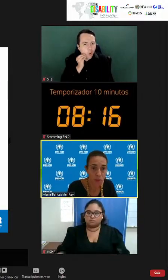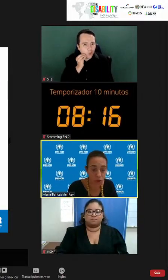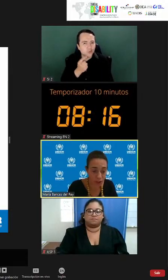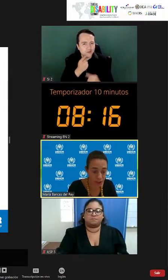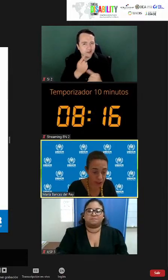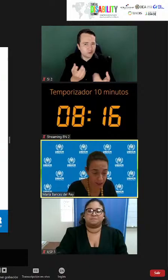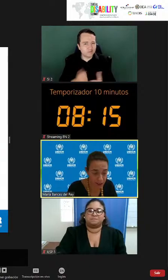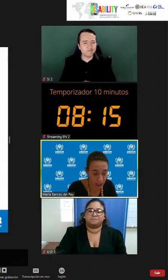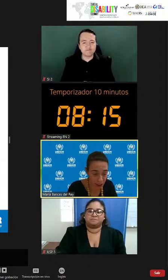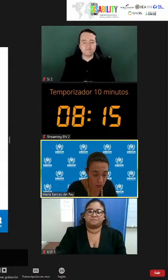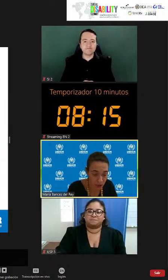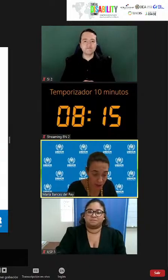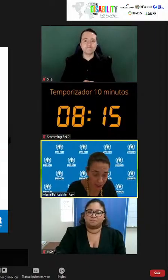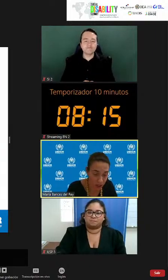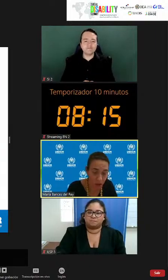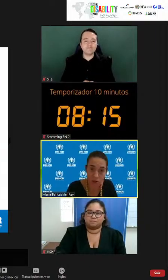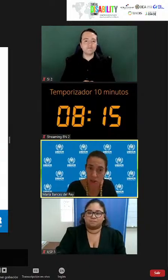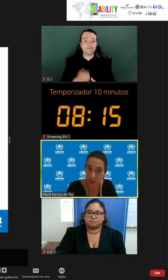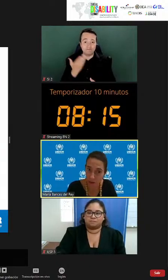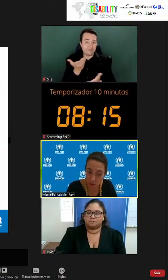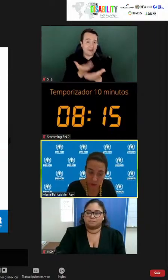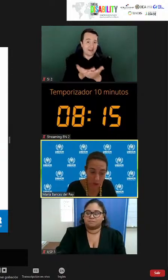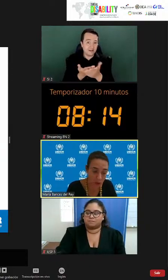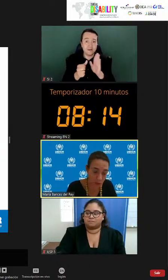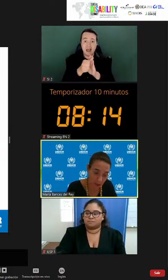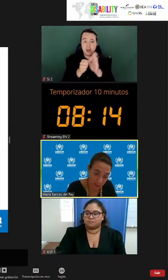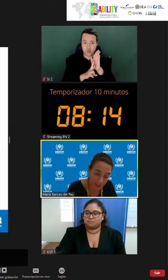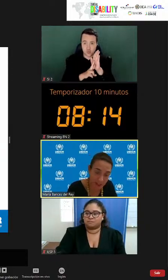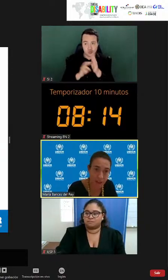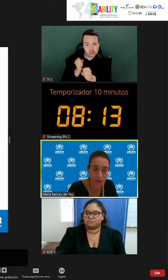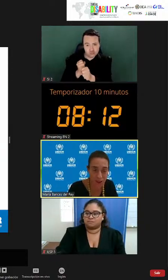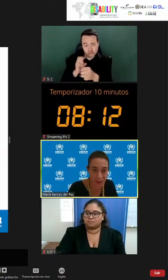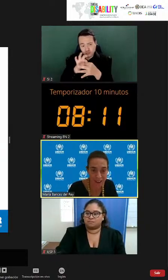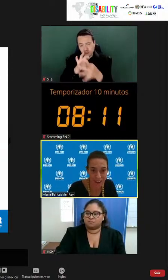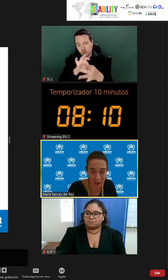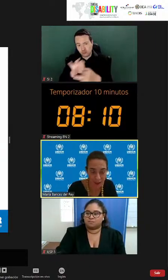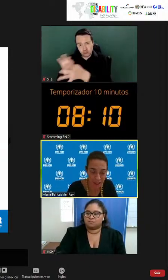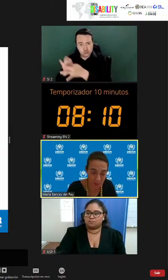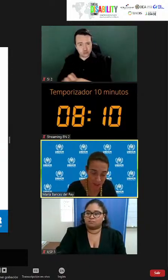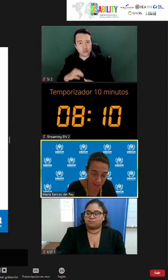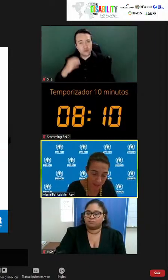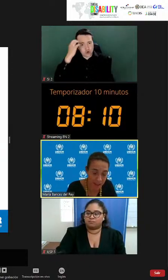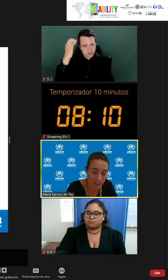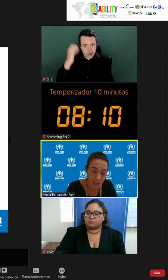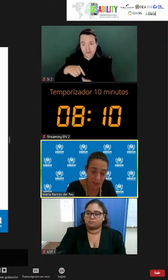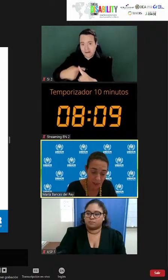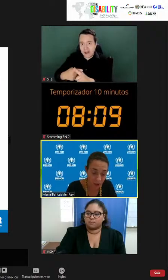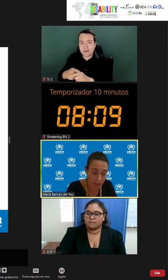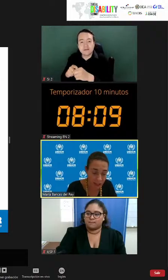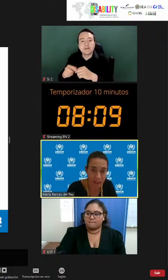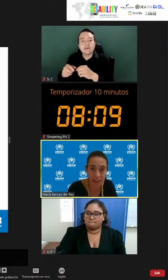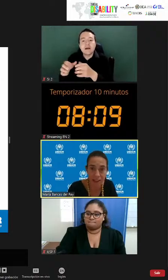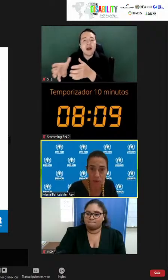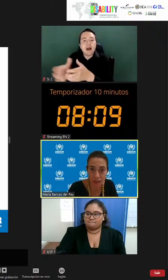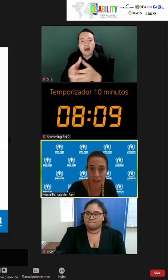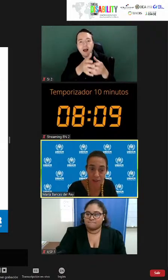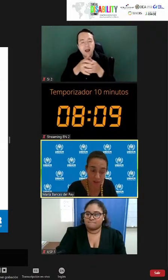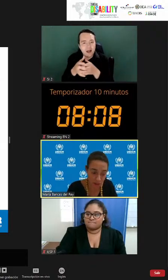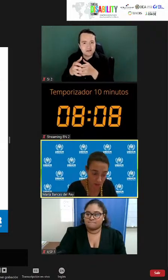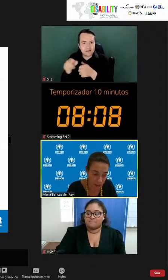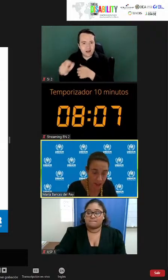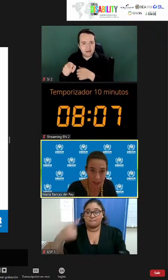resources as it's been said before that's why agner unhcr works with different